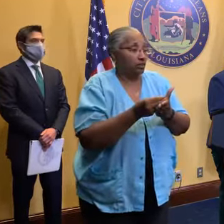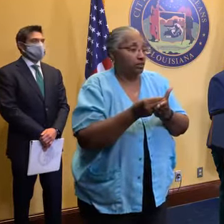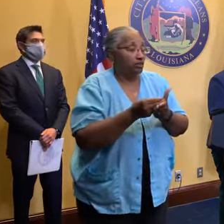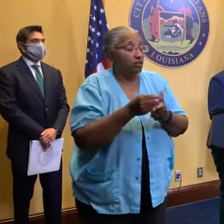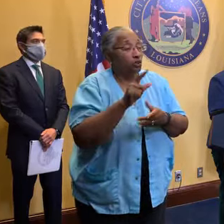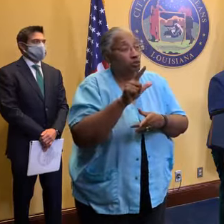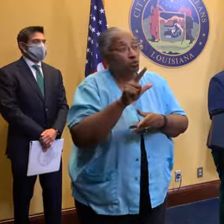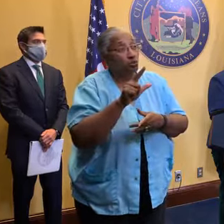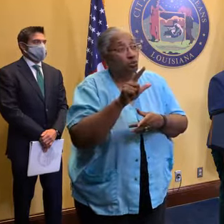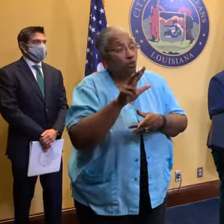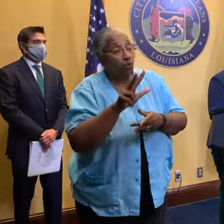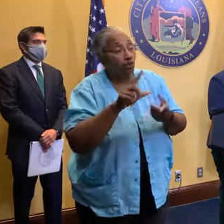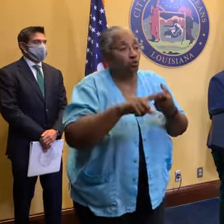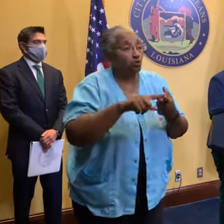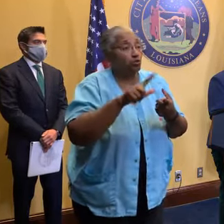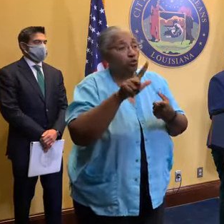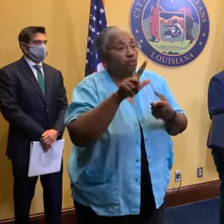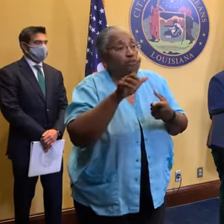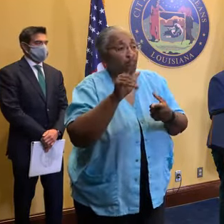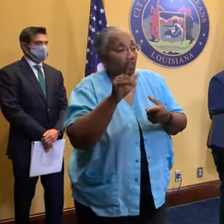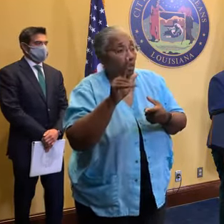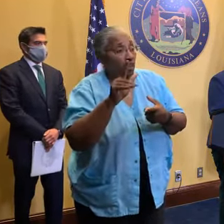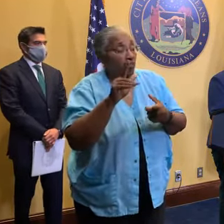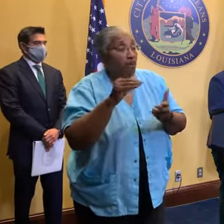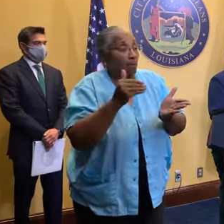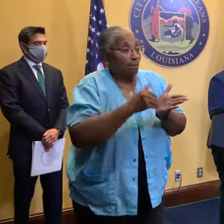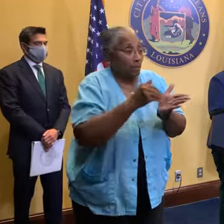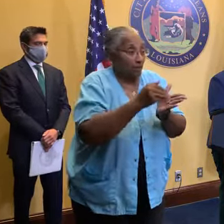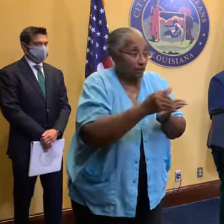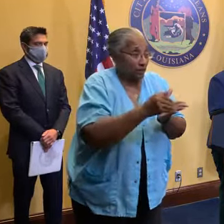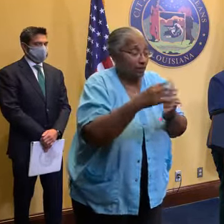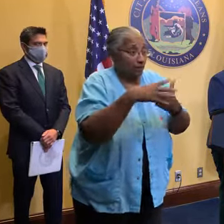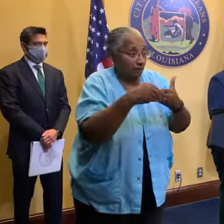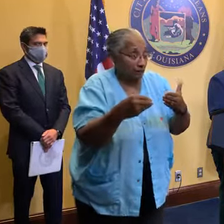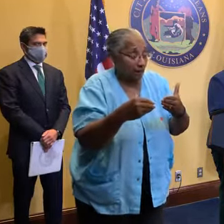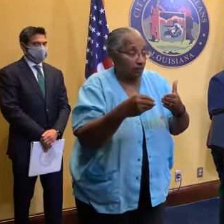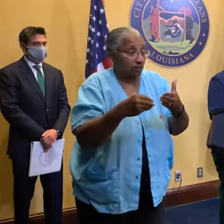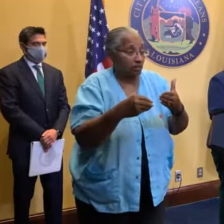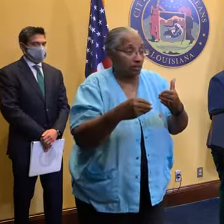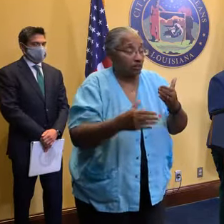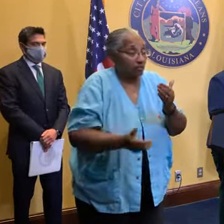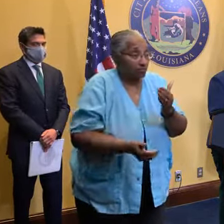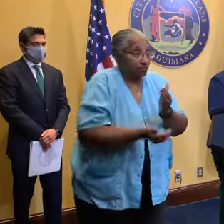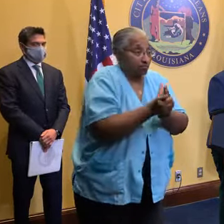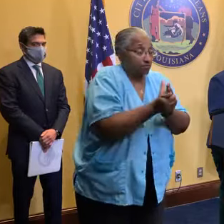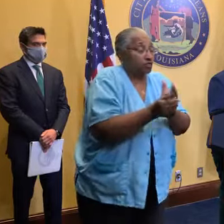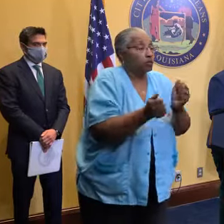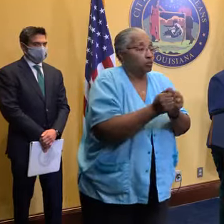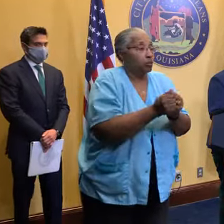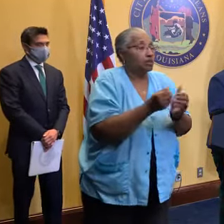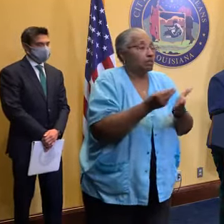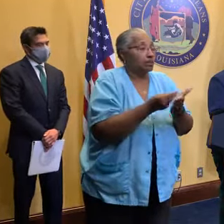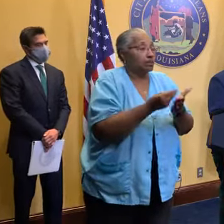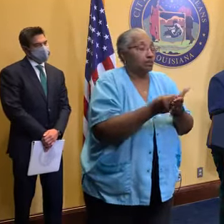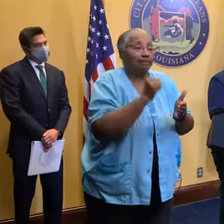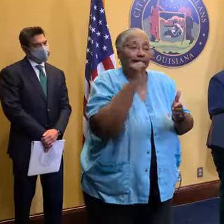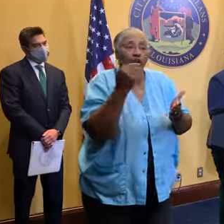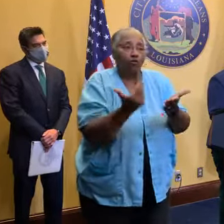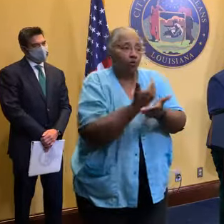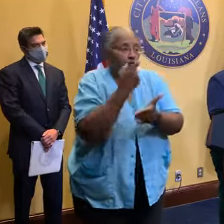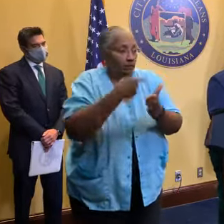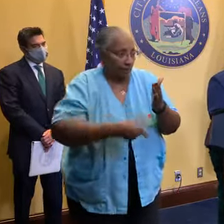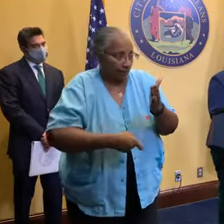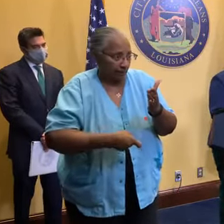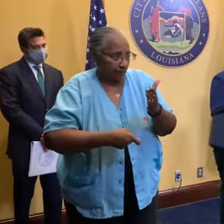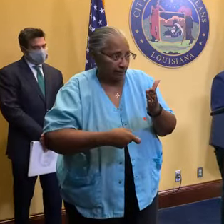25 million tied to the 2021 budget. This is not a new tax. It will come